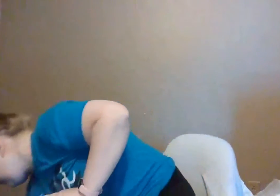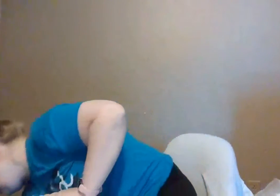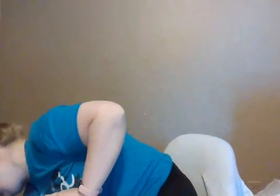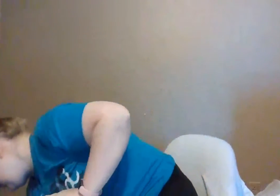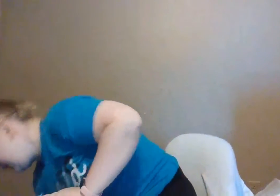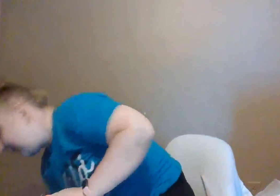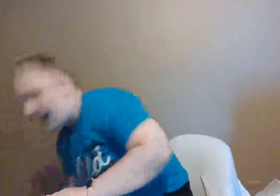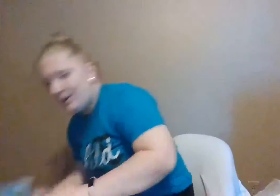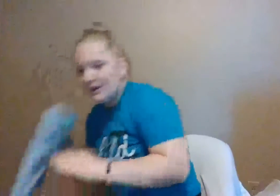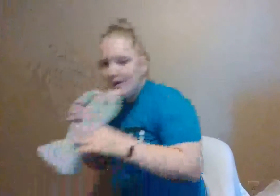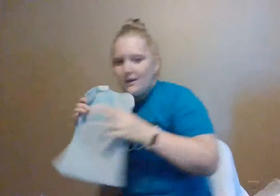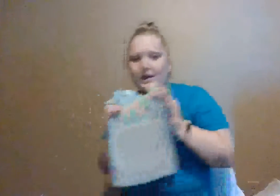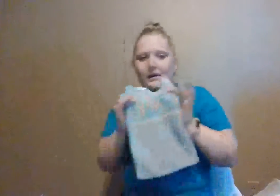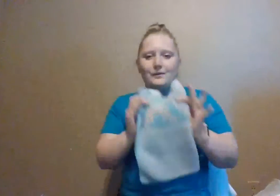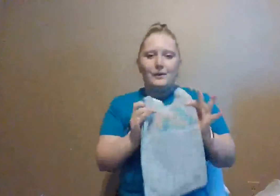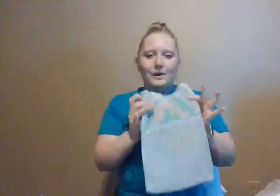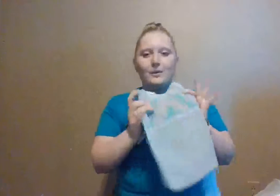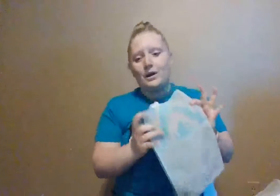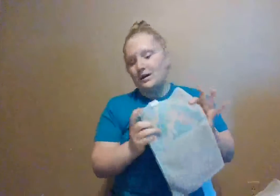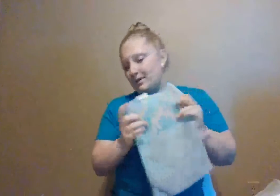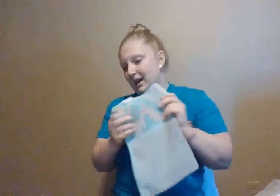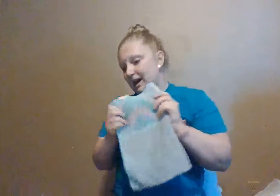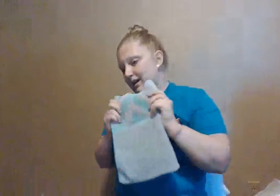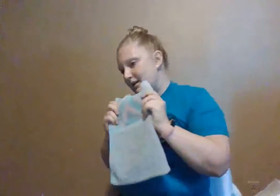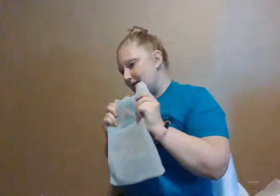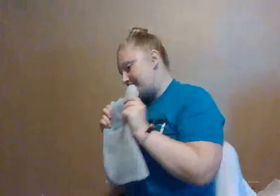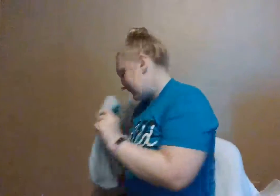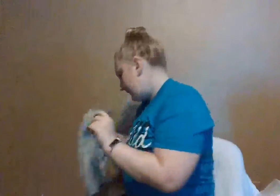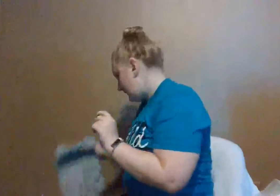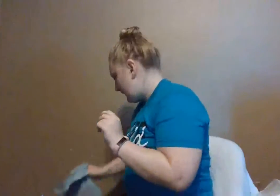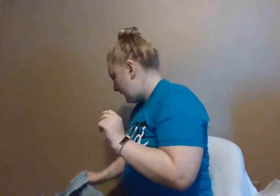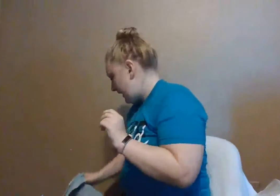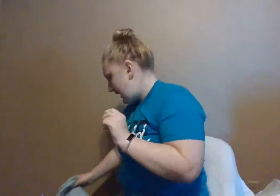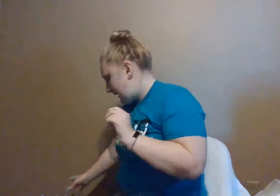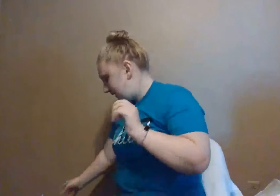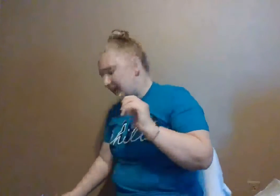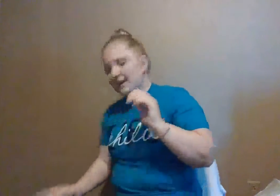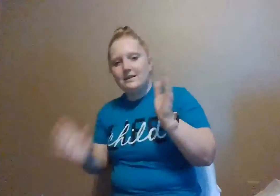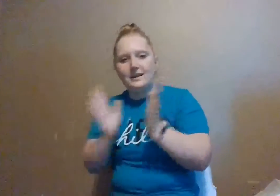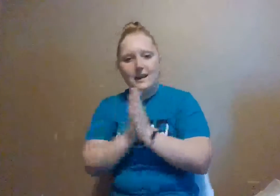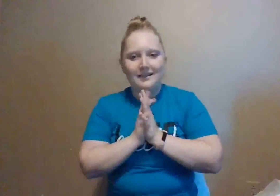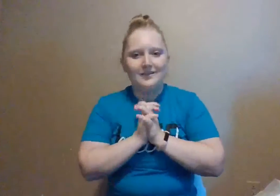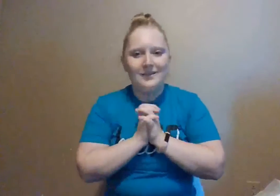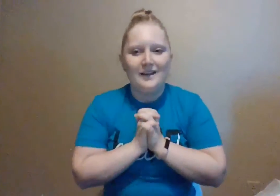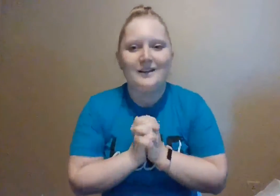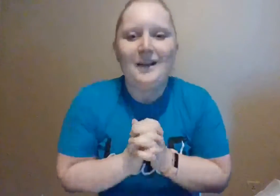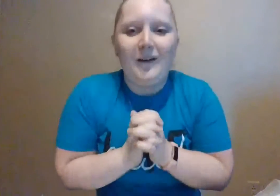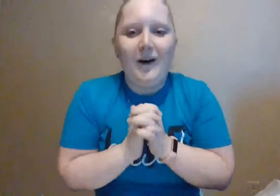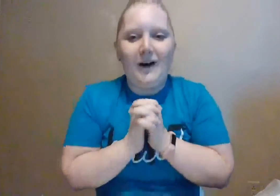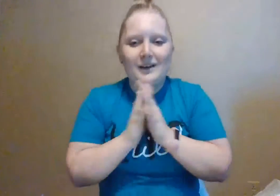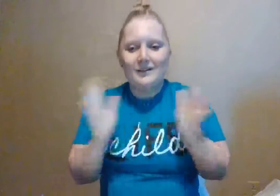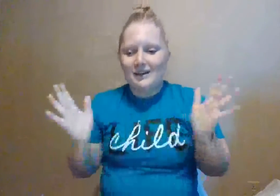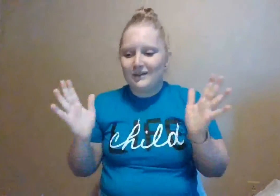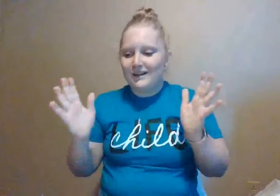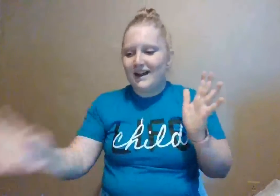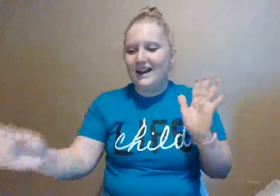probably want a towel for the water play. And I think that's it. So all you need for today is